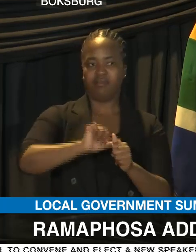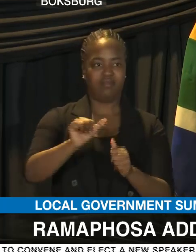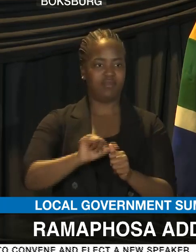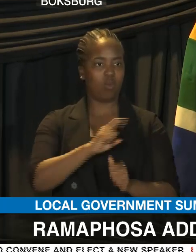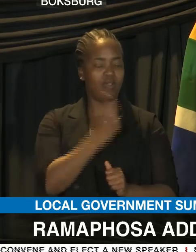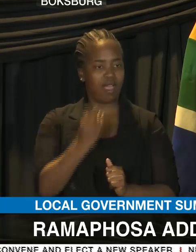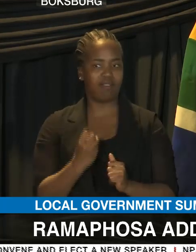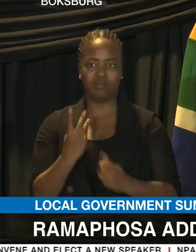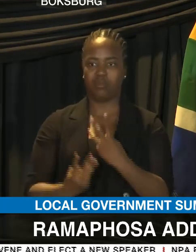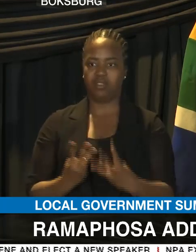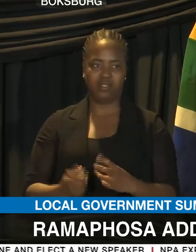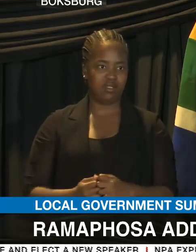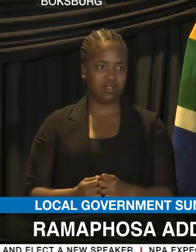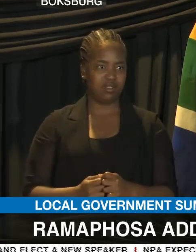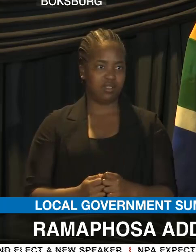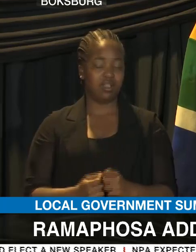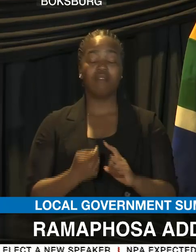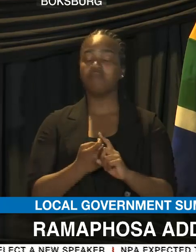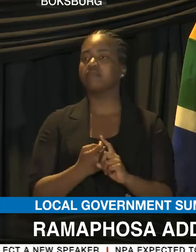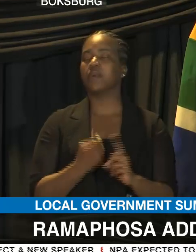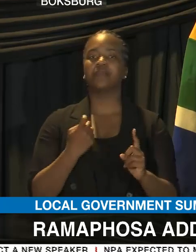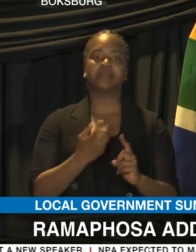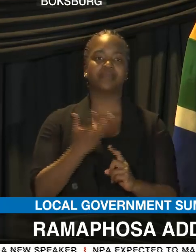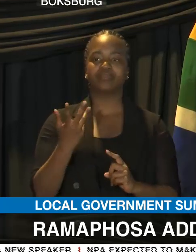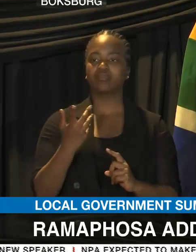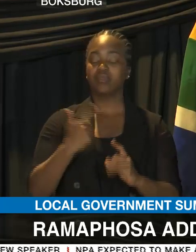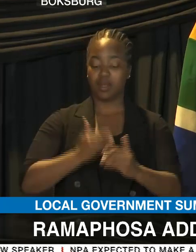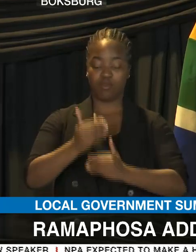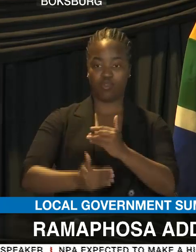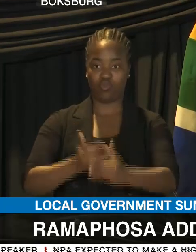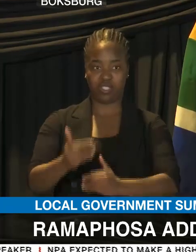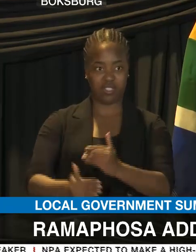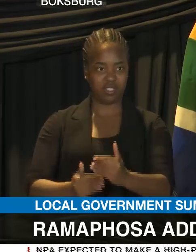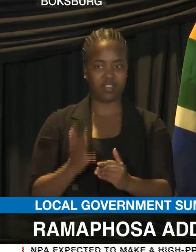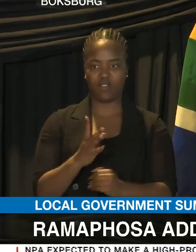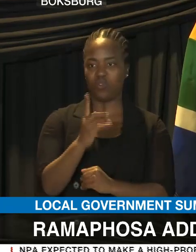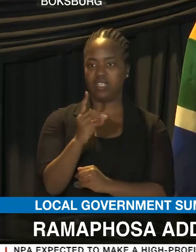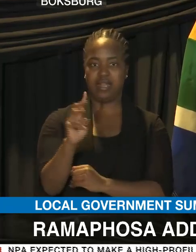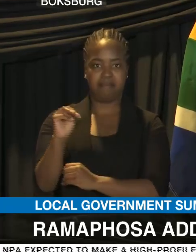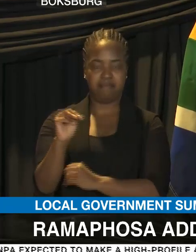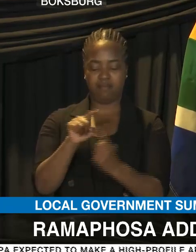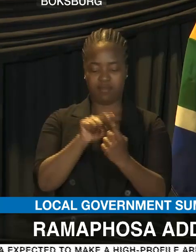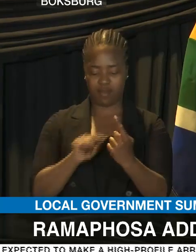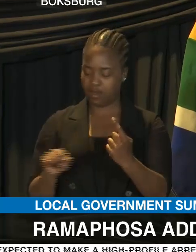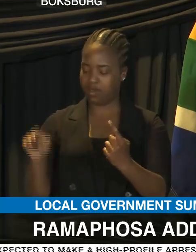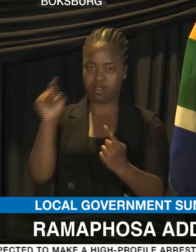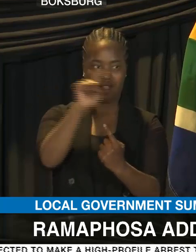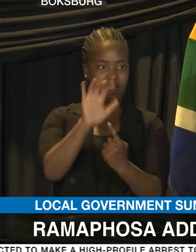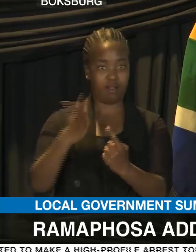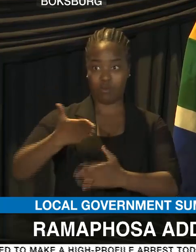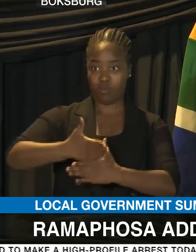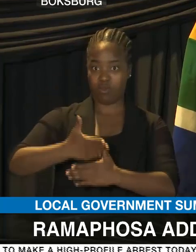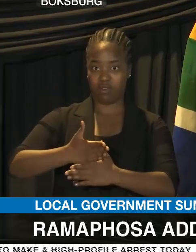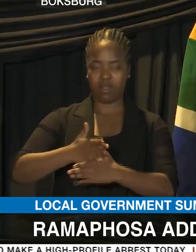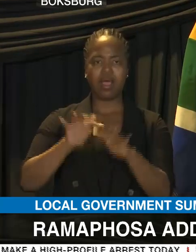to conventional wisdom, the whole process to move